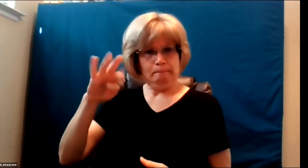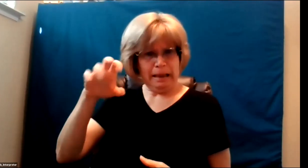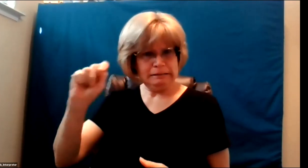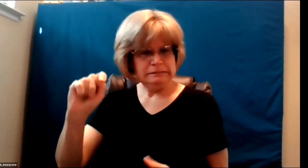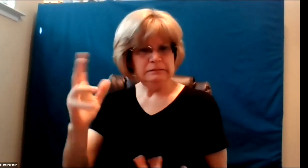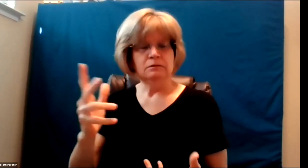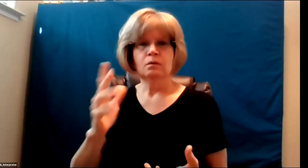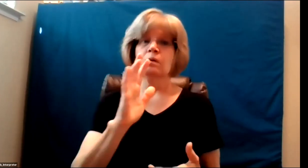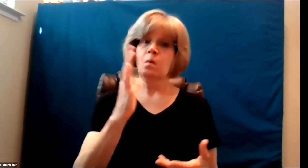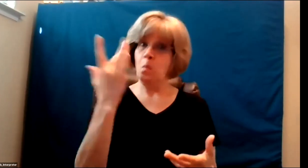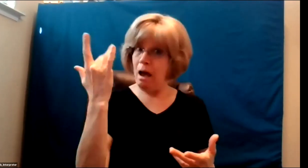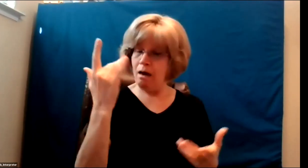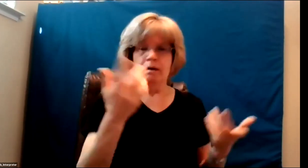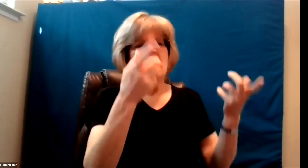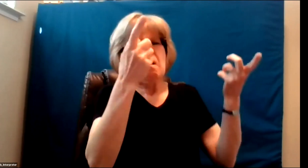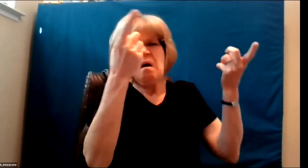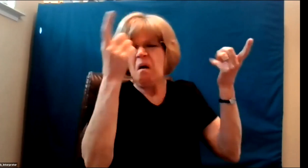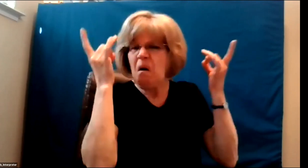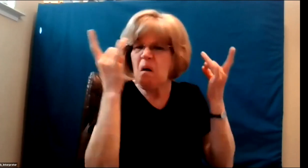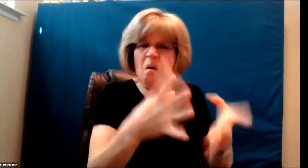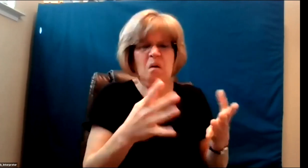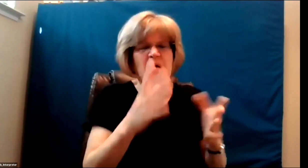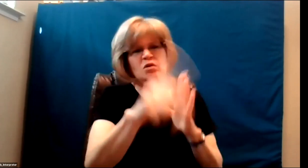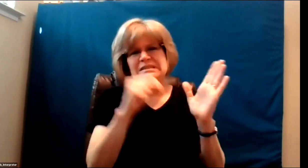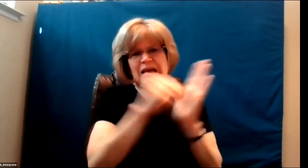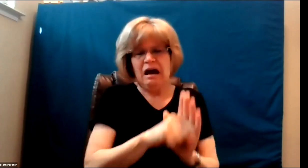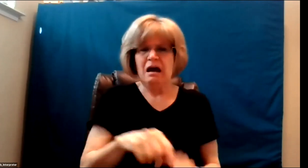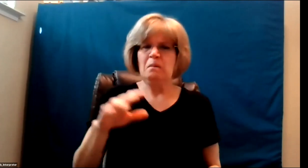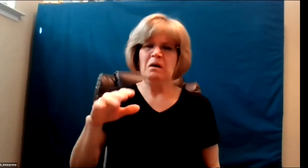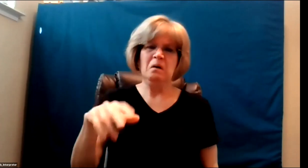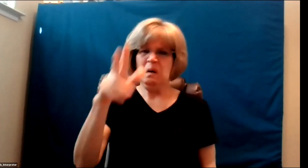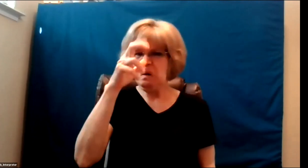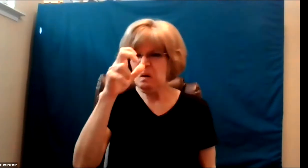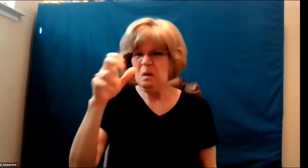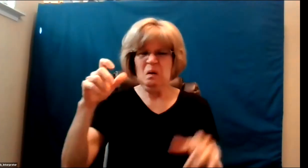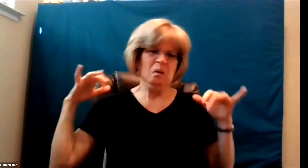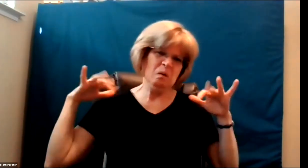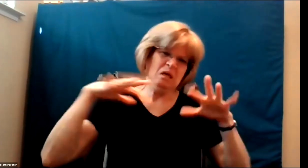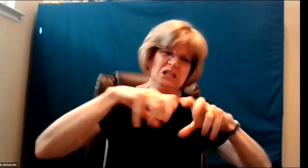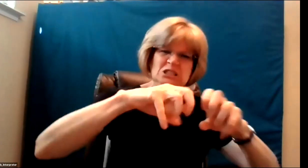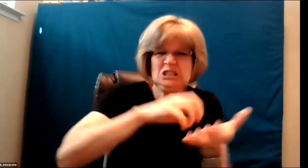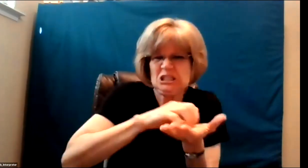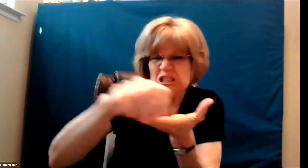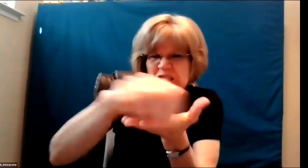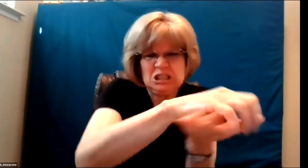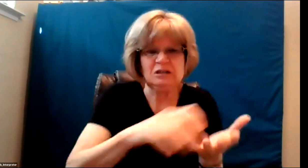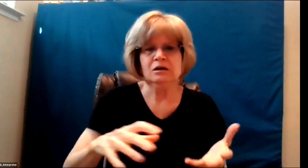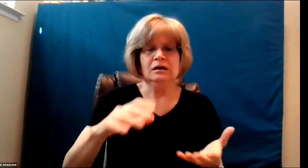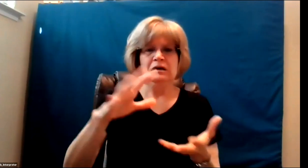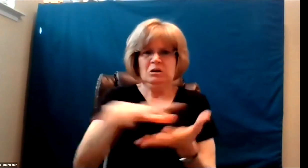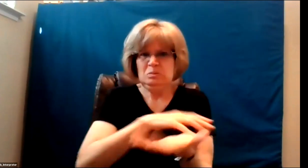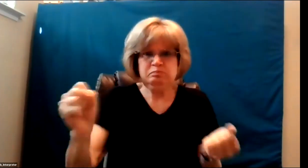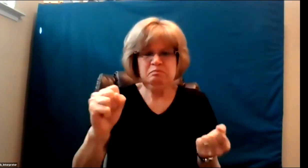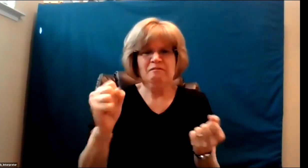had been this terrible plague of locusts and everything had just gone awry. Not unlike COVID time